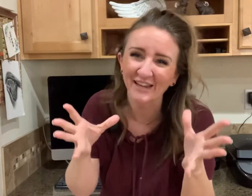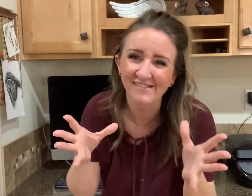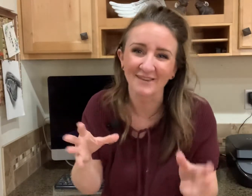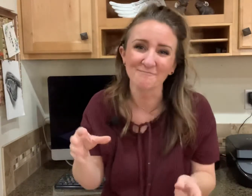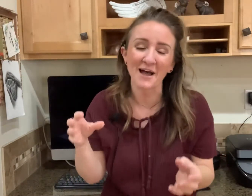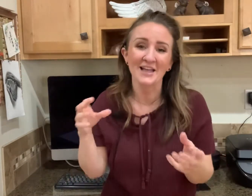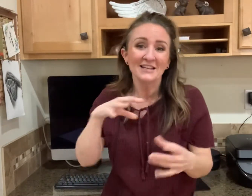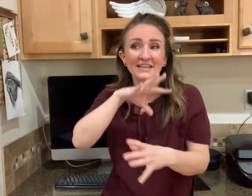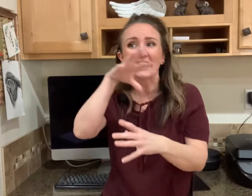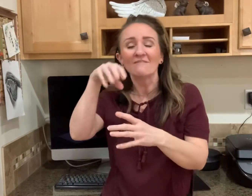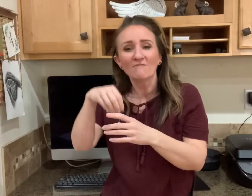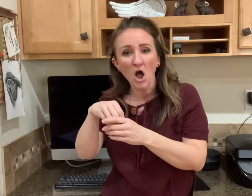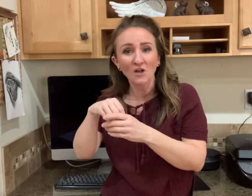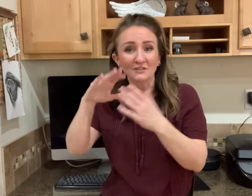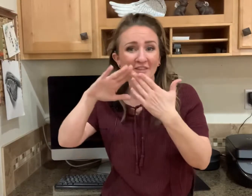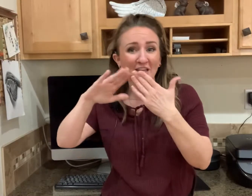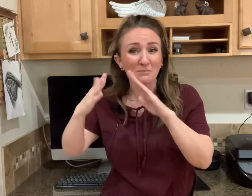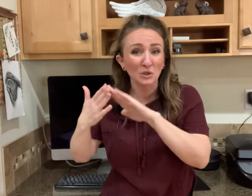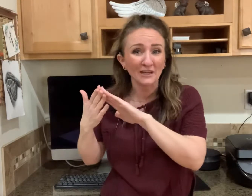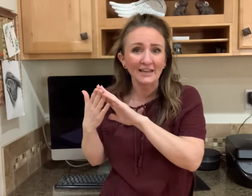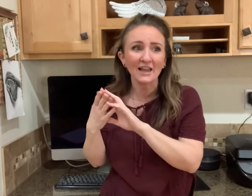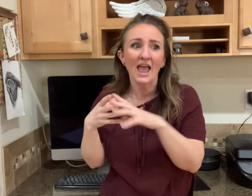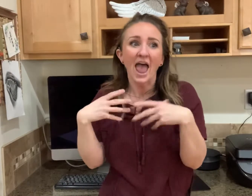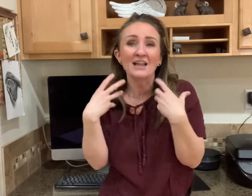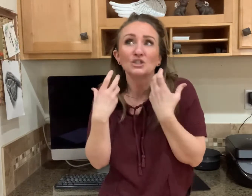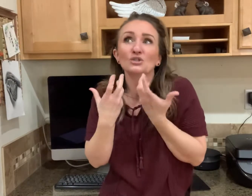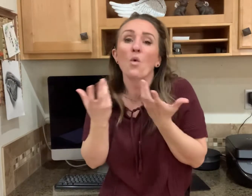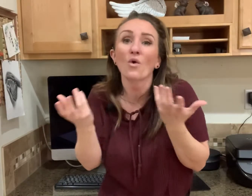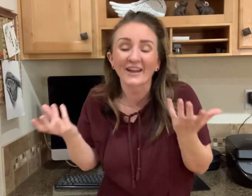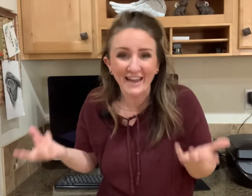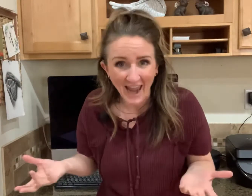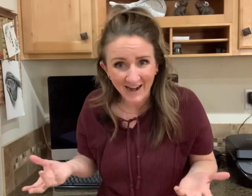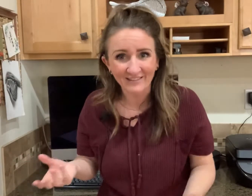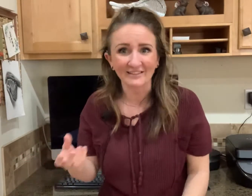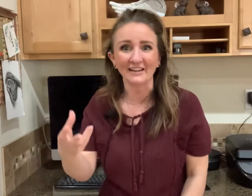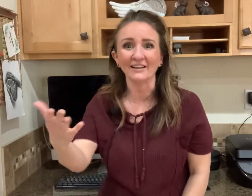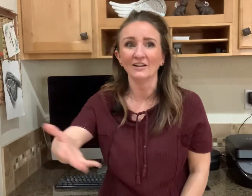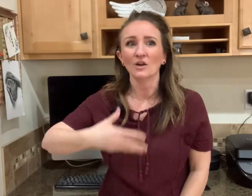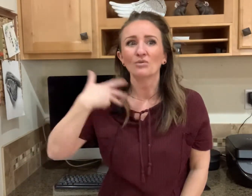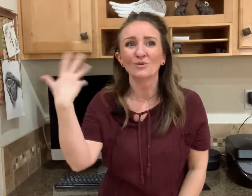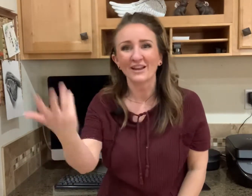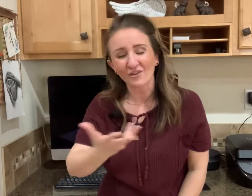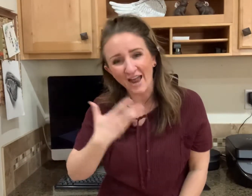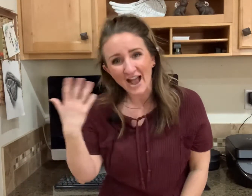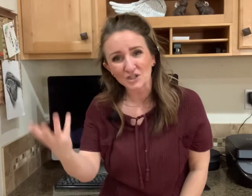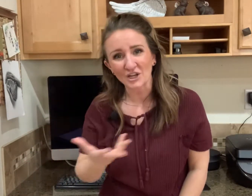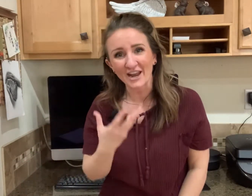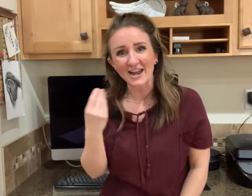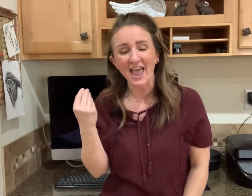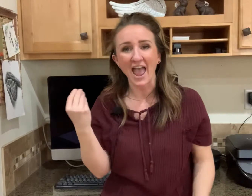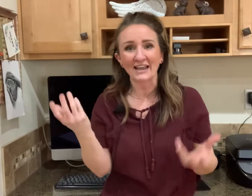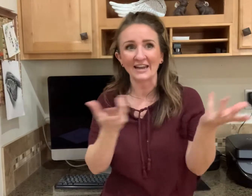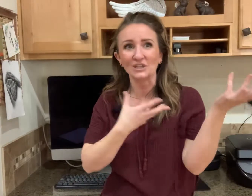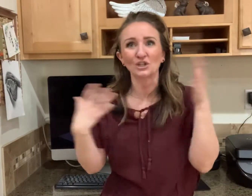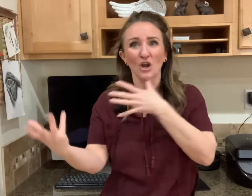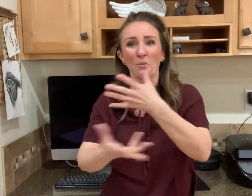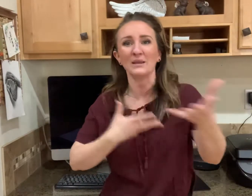reason, but to get involved in the community and just organically through interaction and getting to know